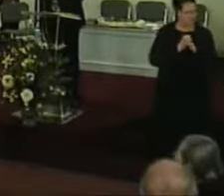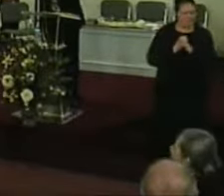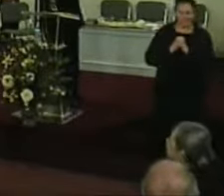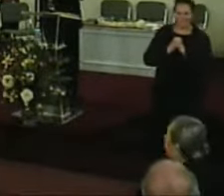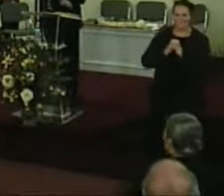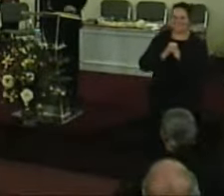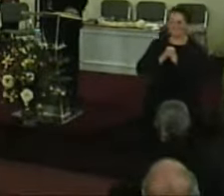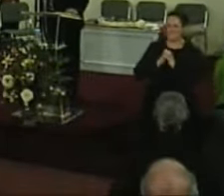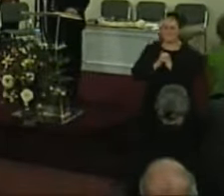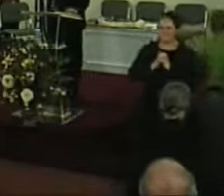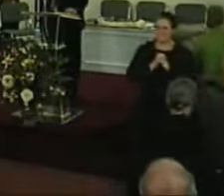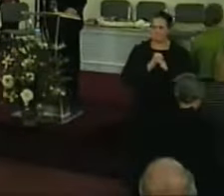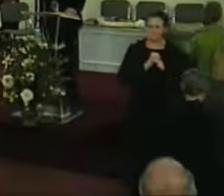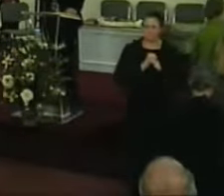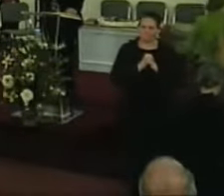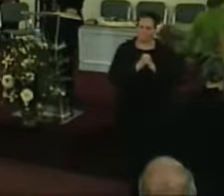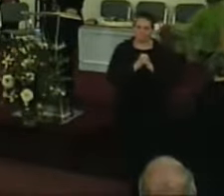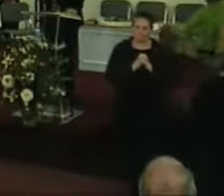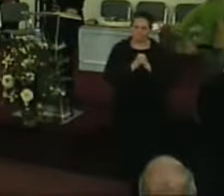ye love.